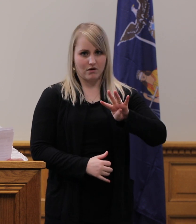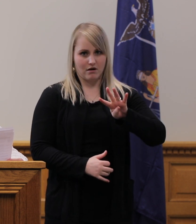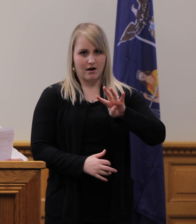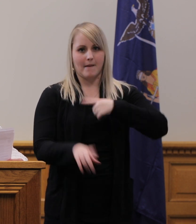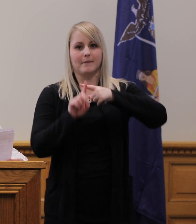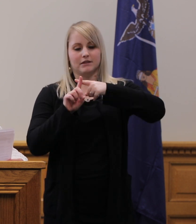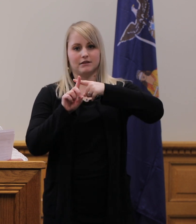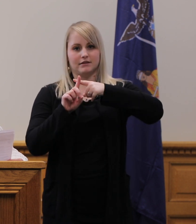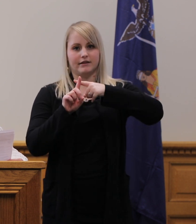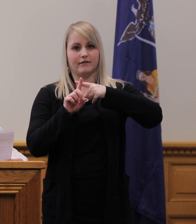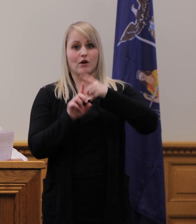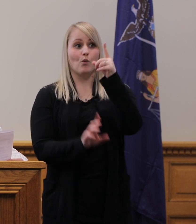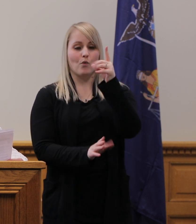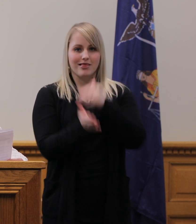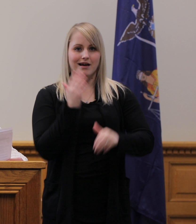have